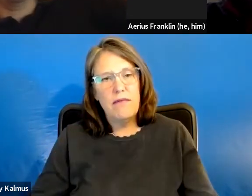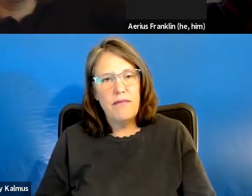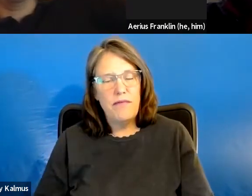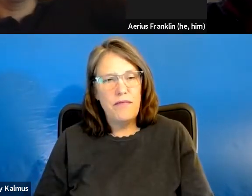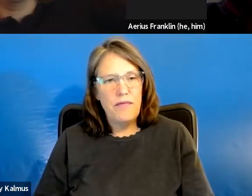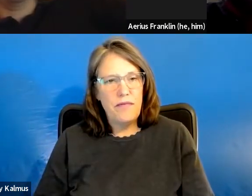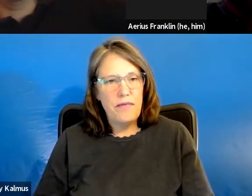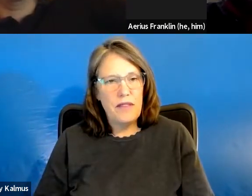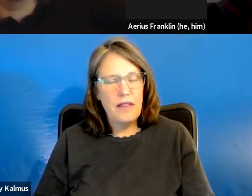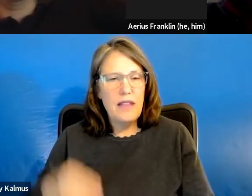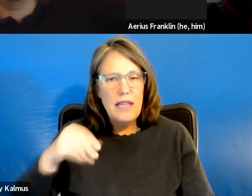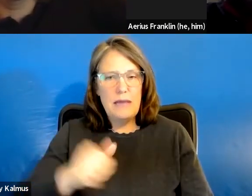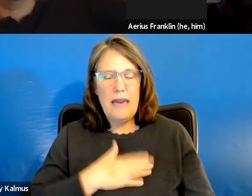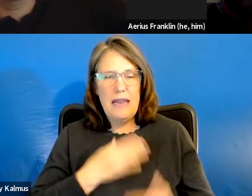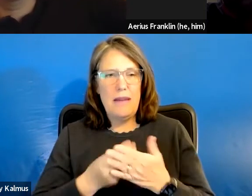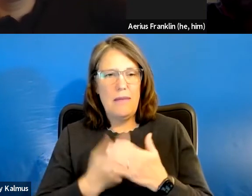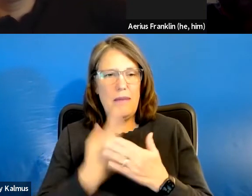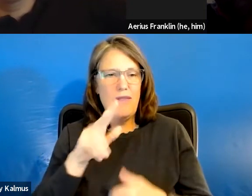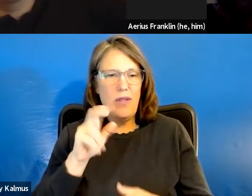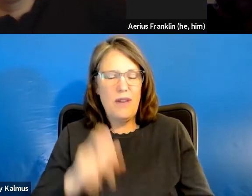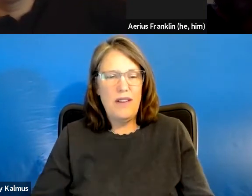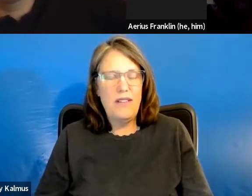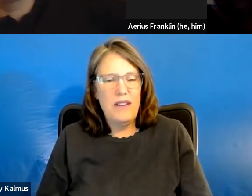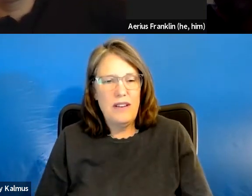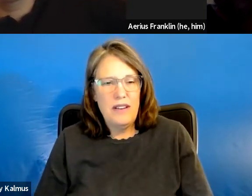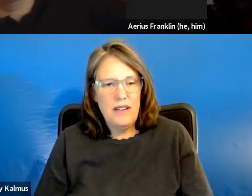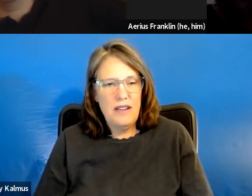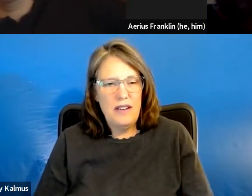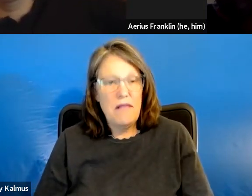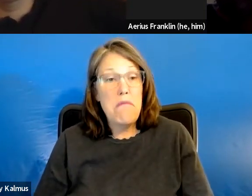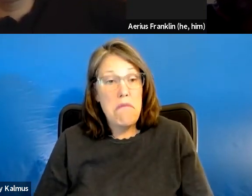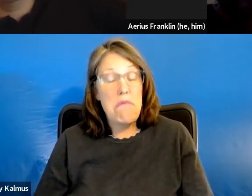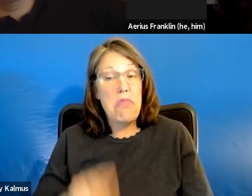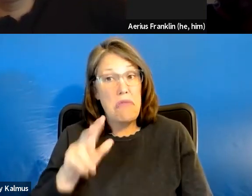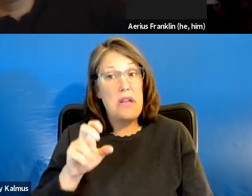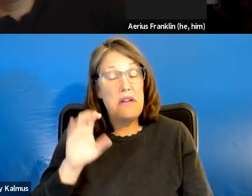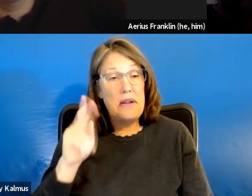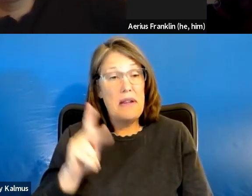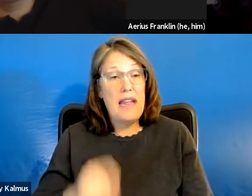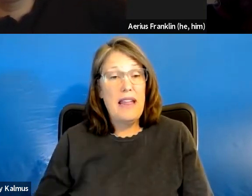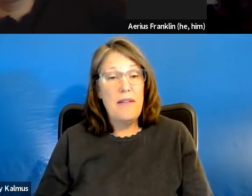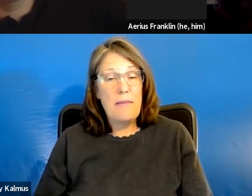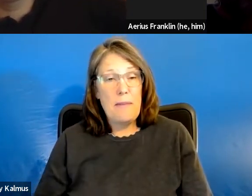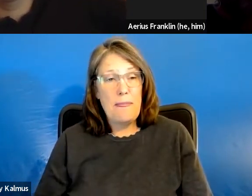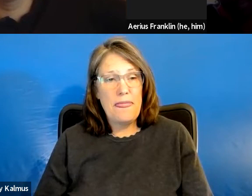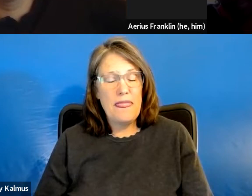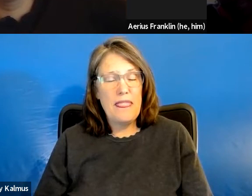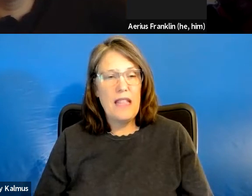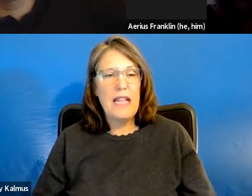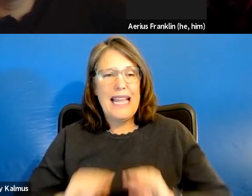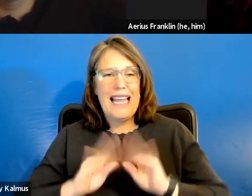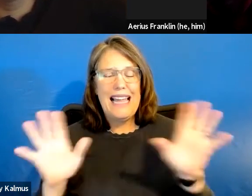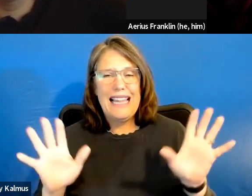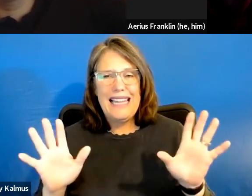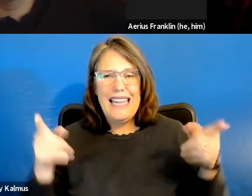Spending my money for 300. 300, all righty. The clear width